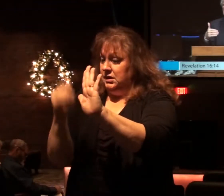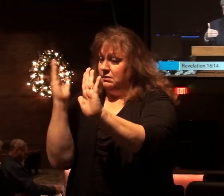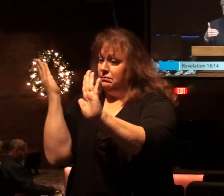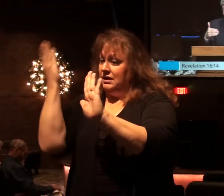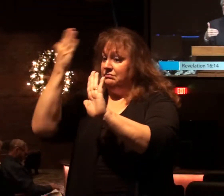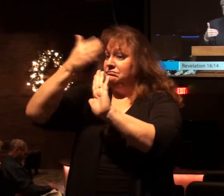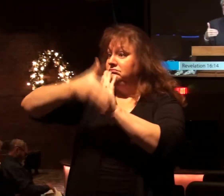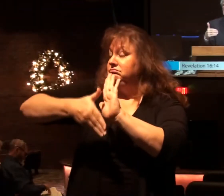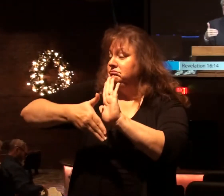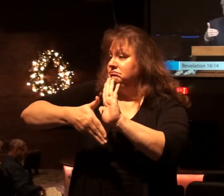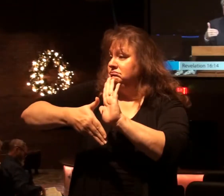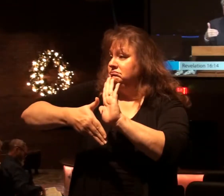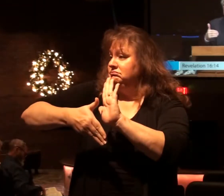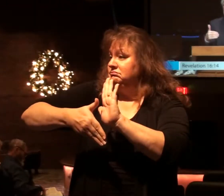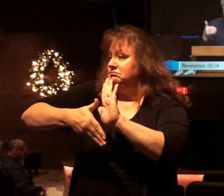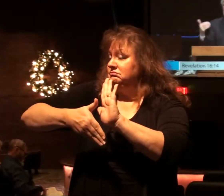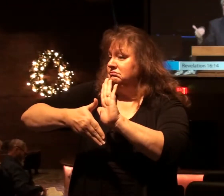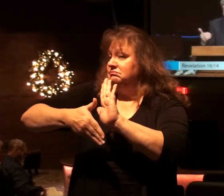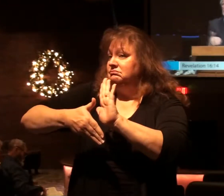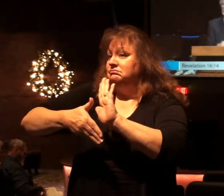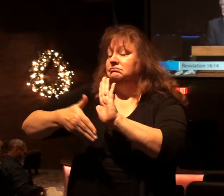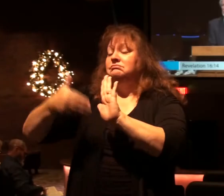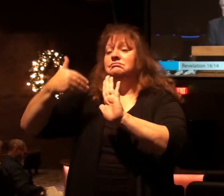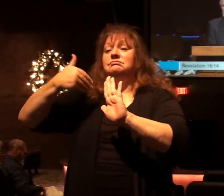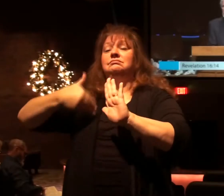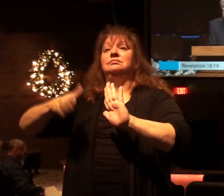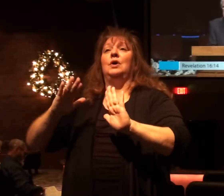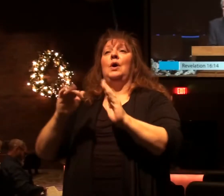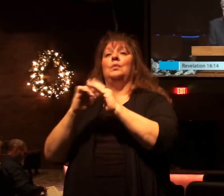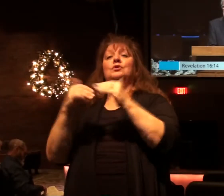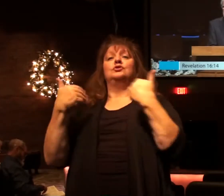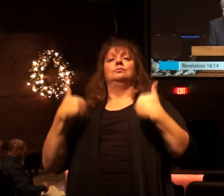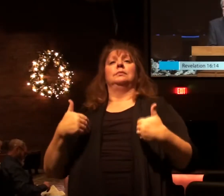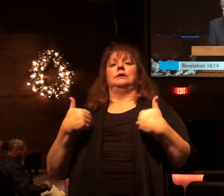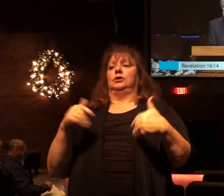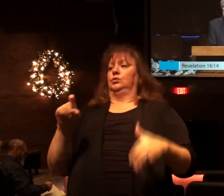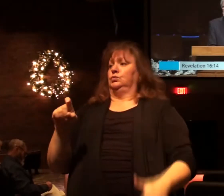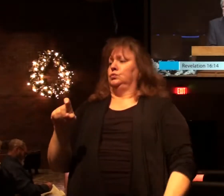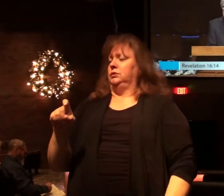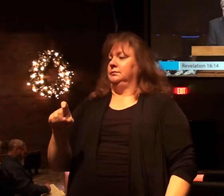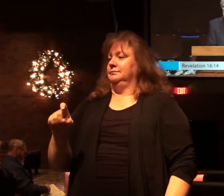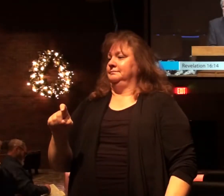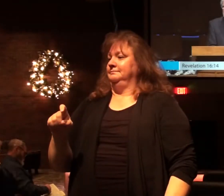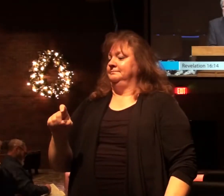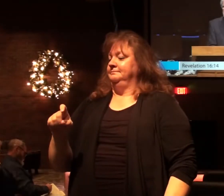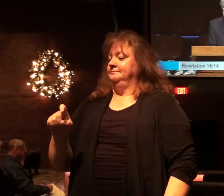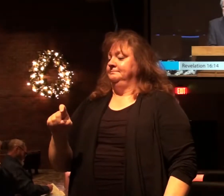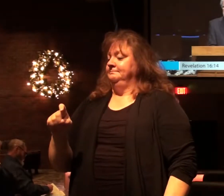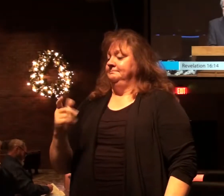disguise of being the God who should be worshipped.